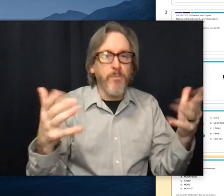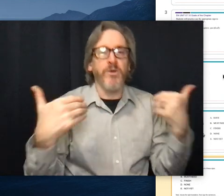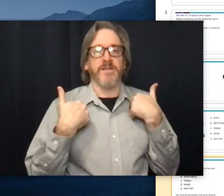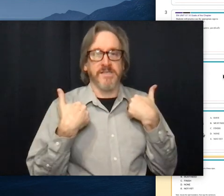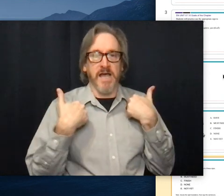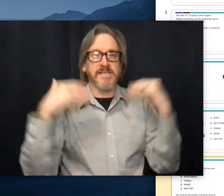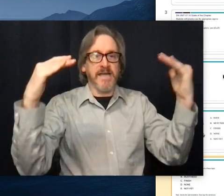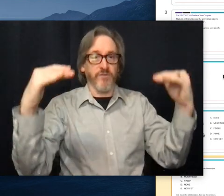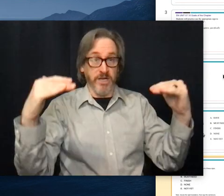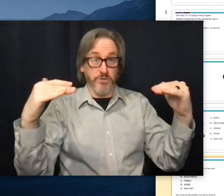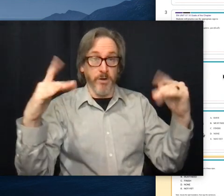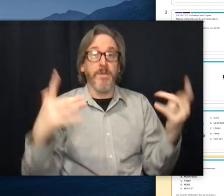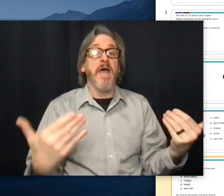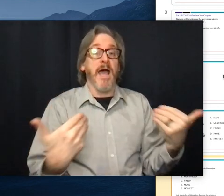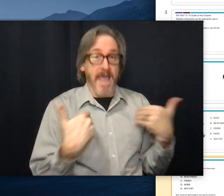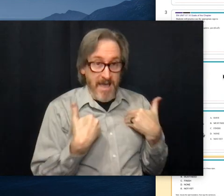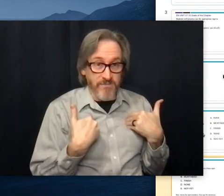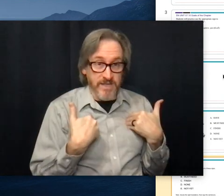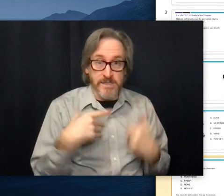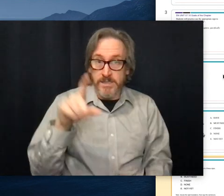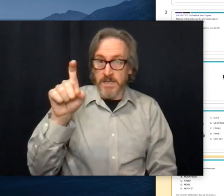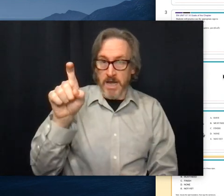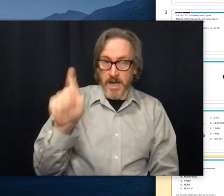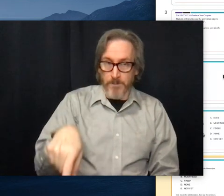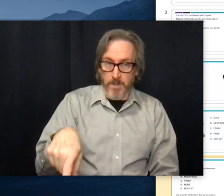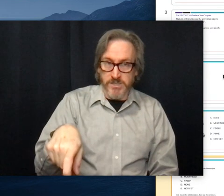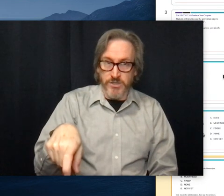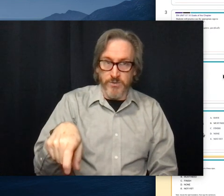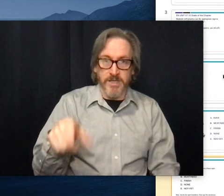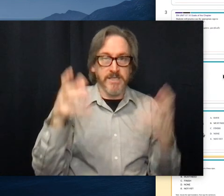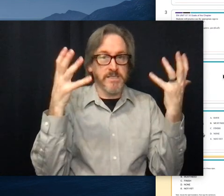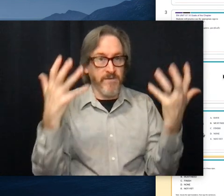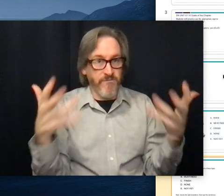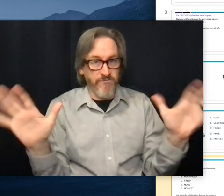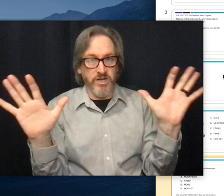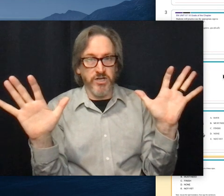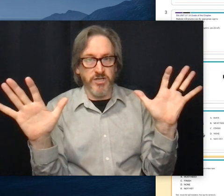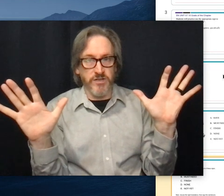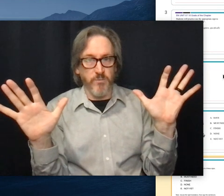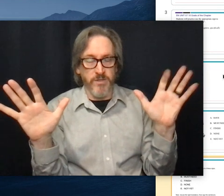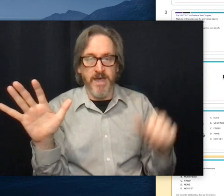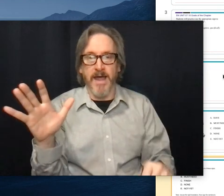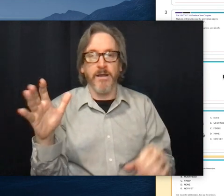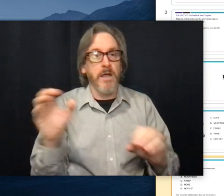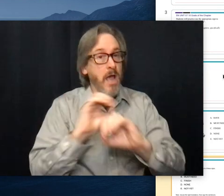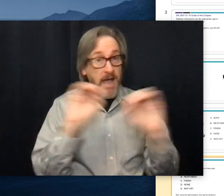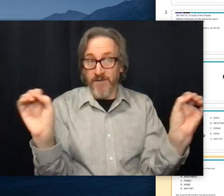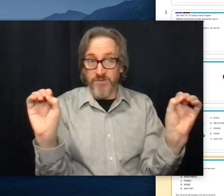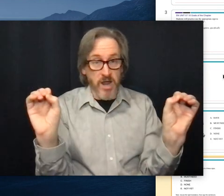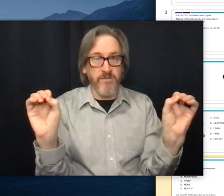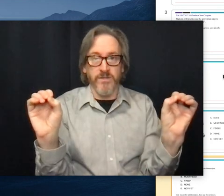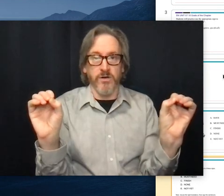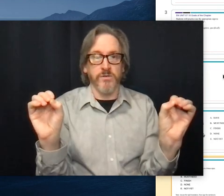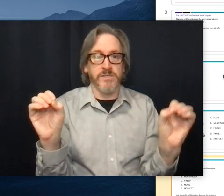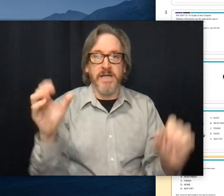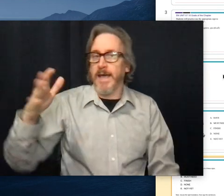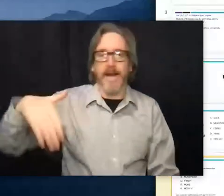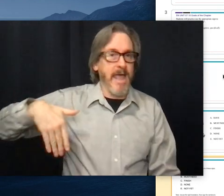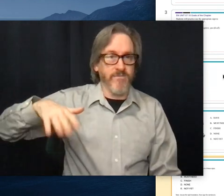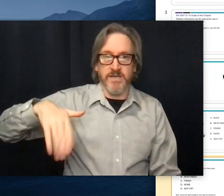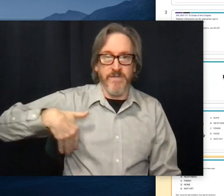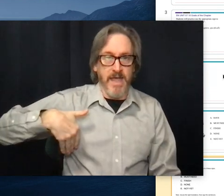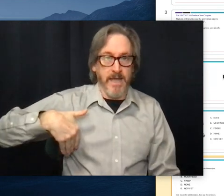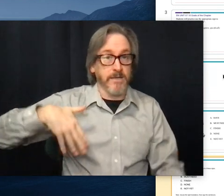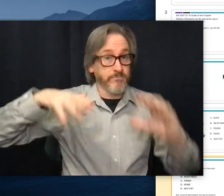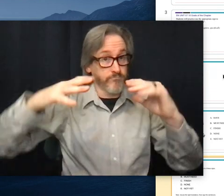So come up with a sign for each one. I have this. I must do this. Finish with that. I have none of those, and